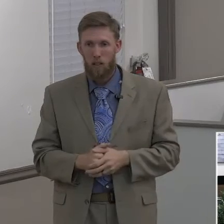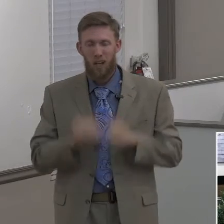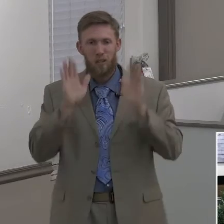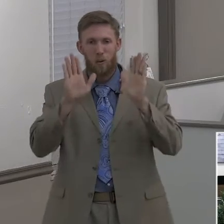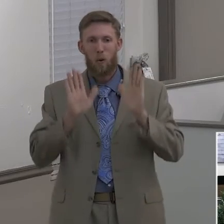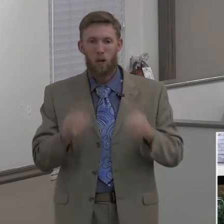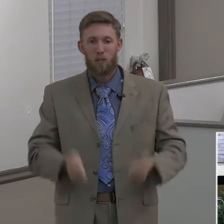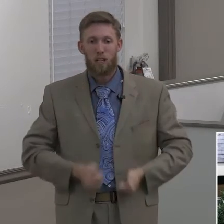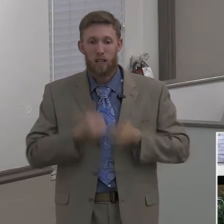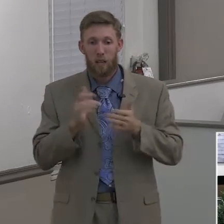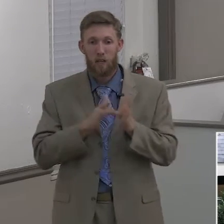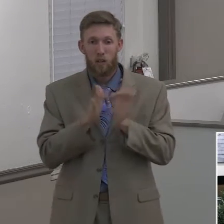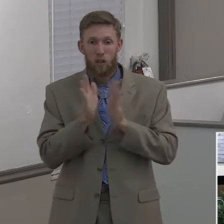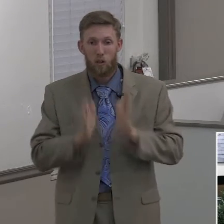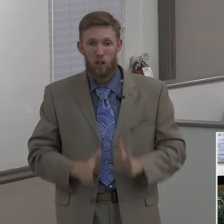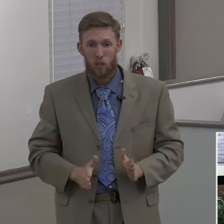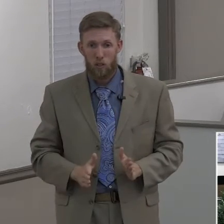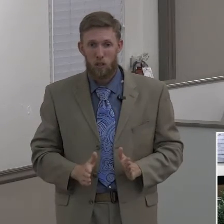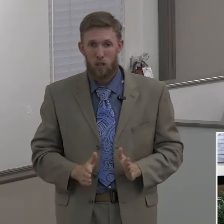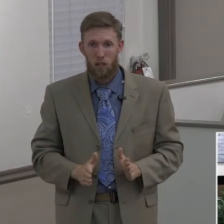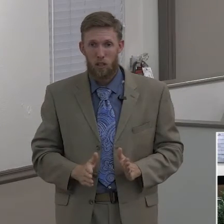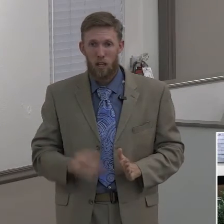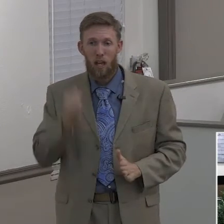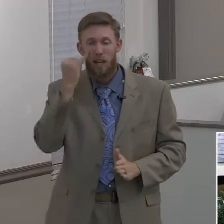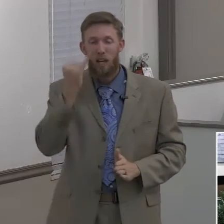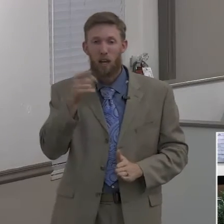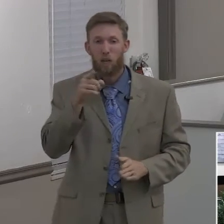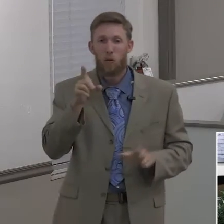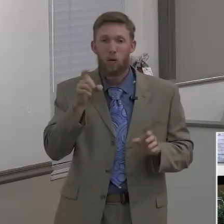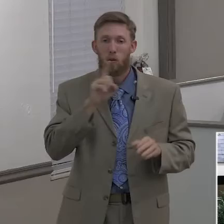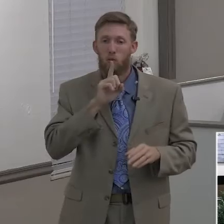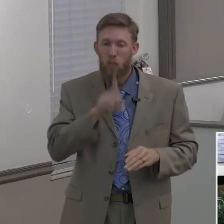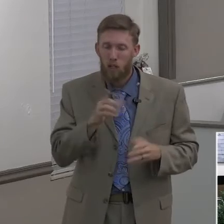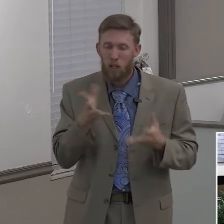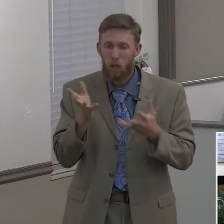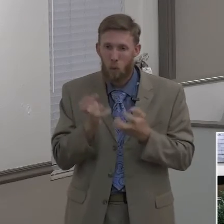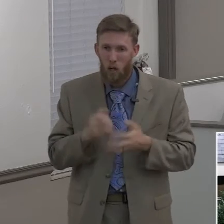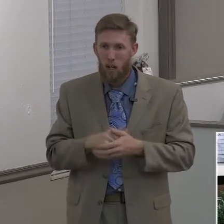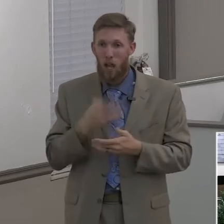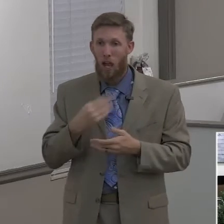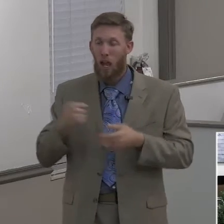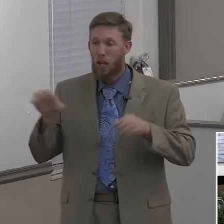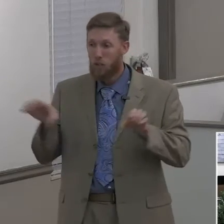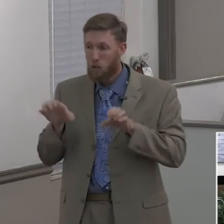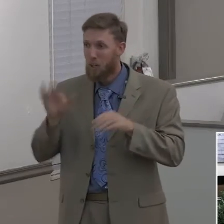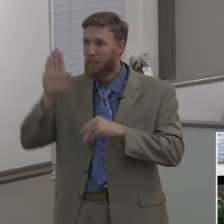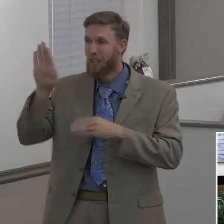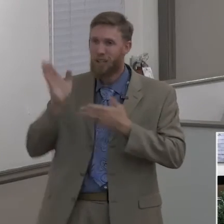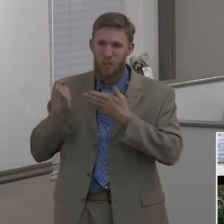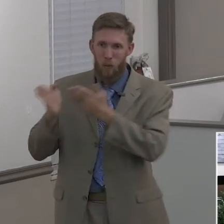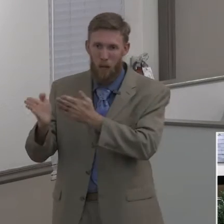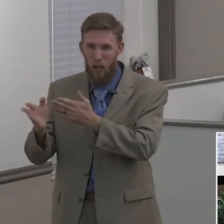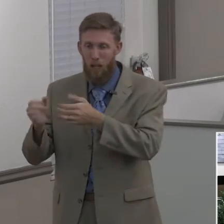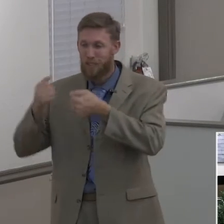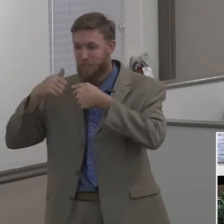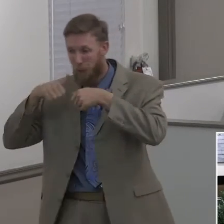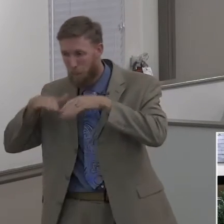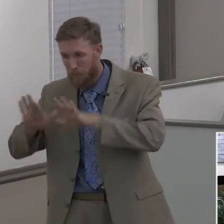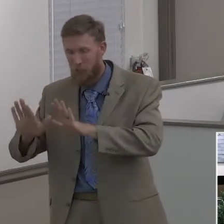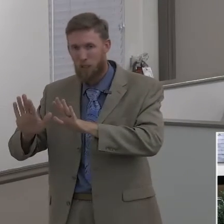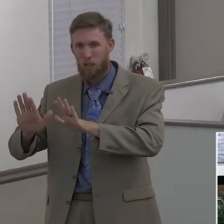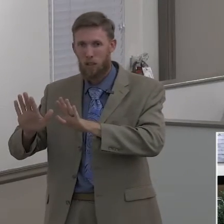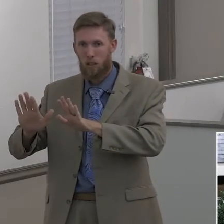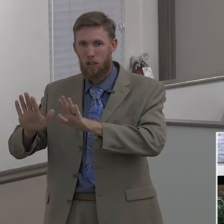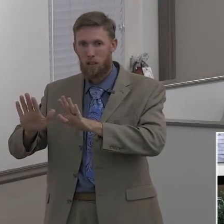It's great to live the Christian life if you really want to live it. And you do it by submitting yourself